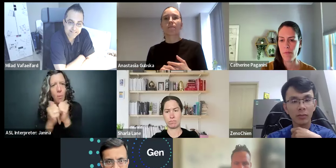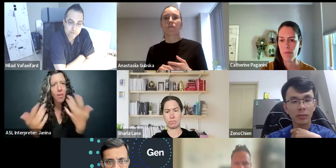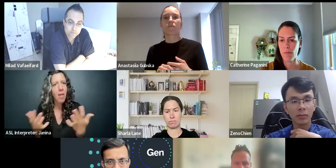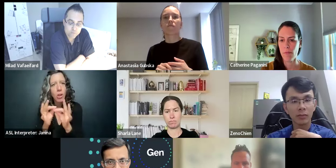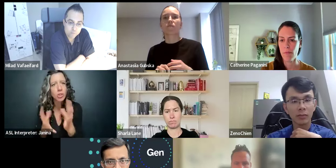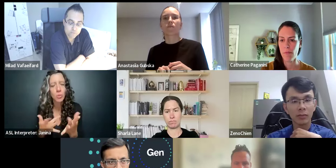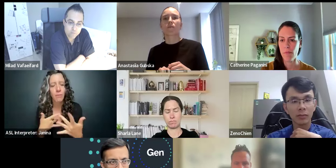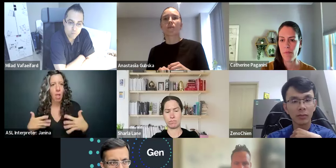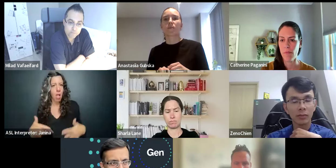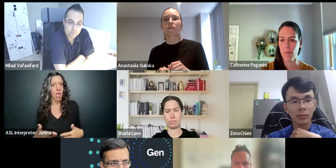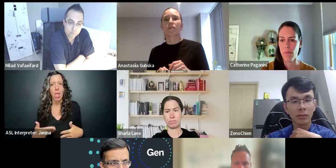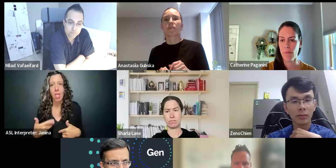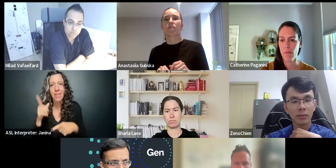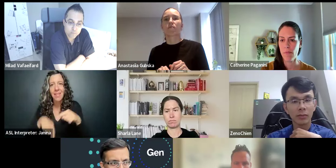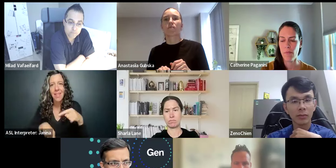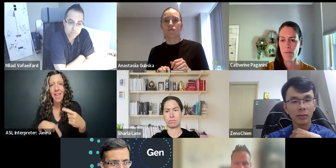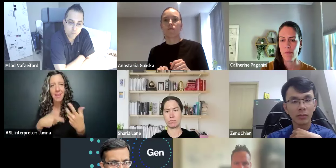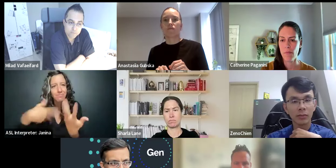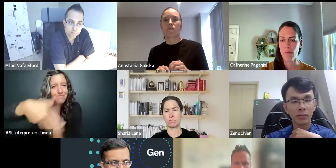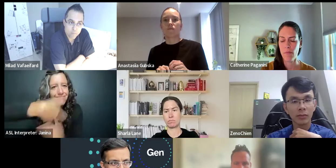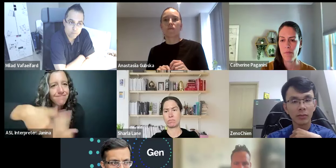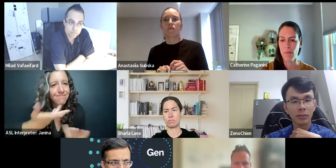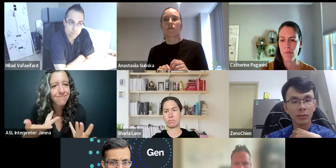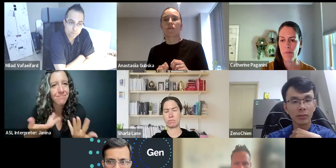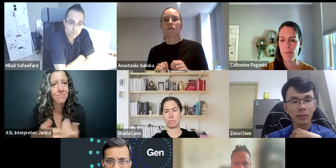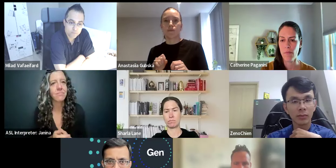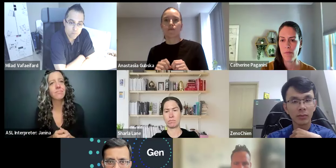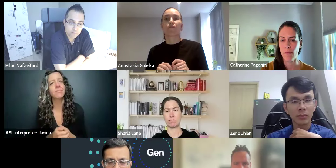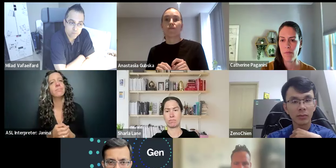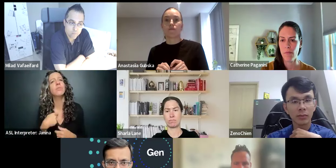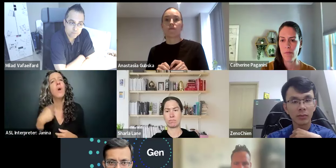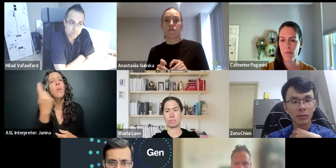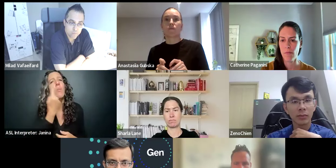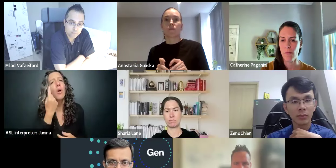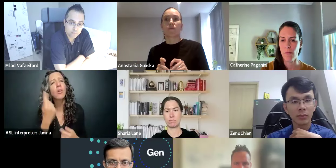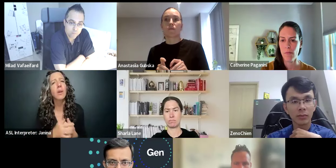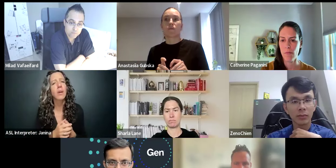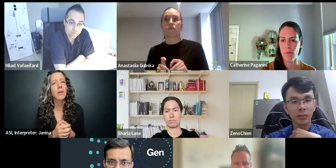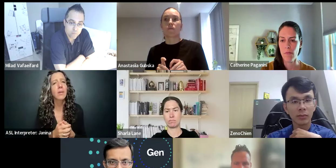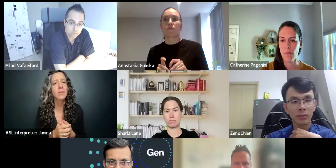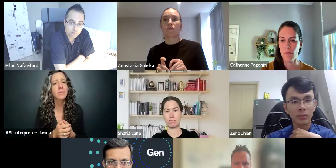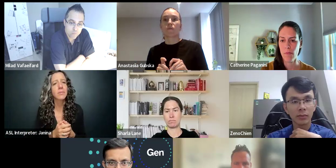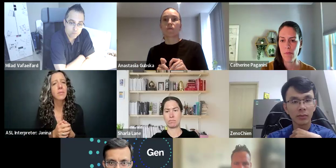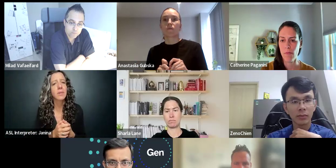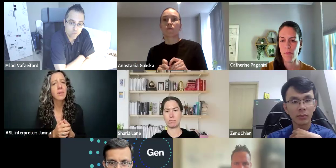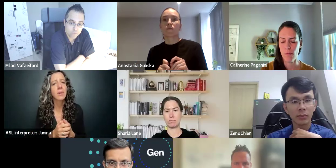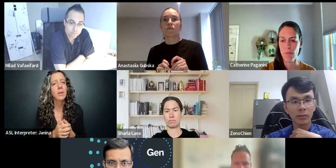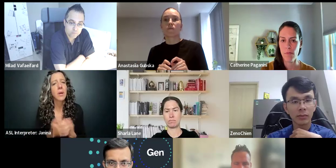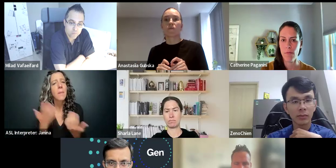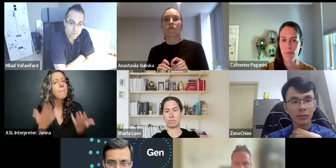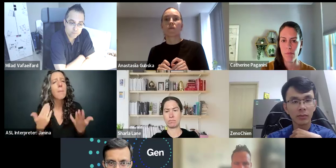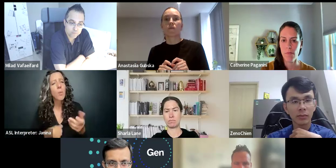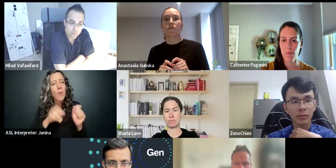network. So maybe one of the things that we can do is we already have a best practicing